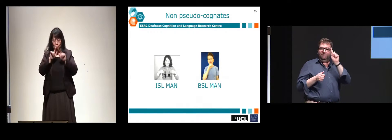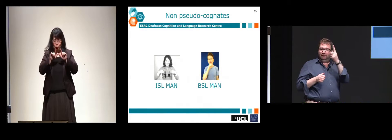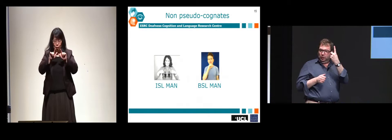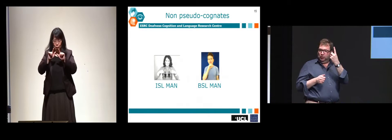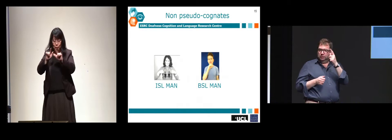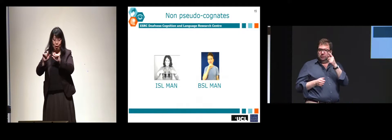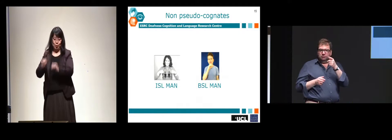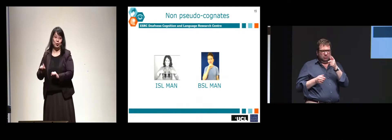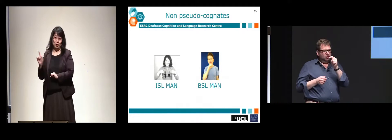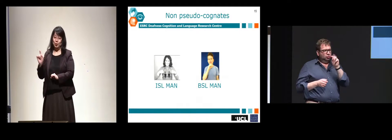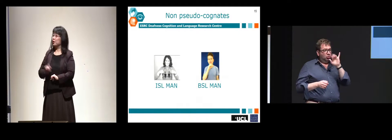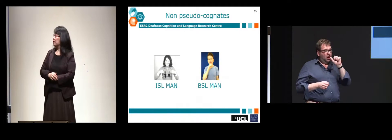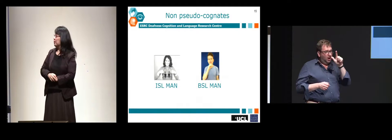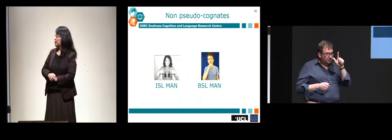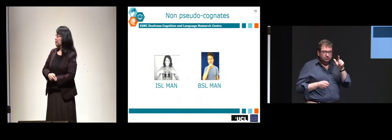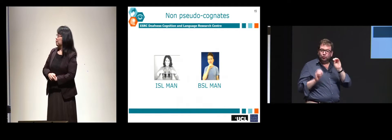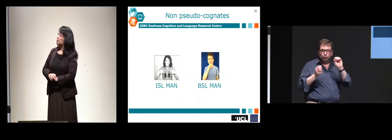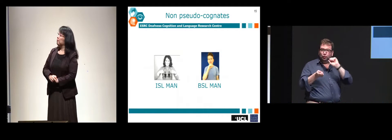So you can,